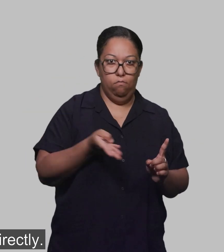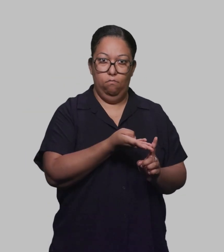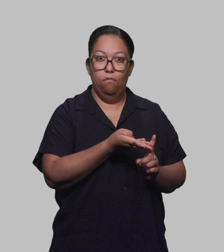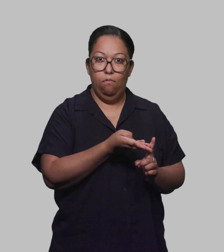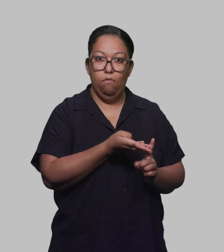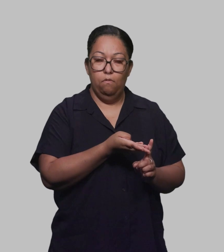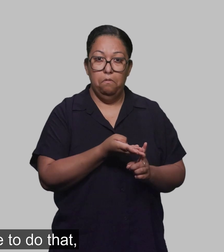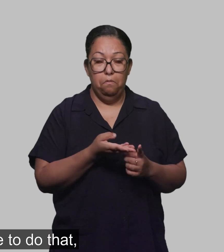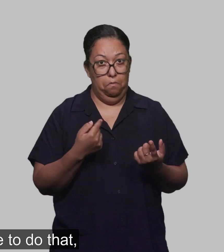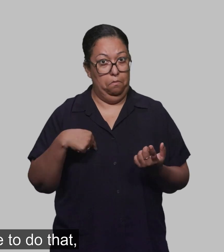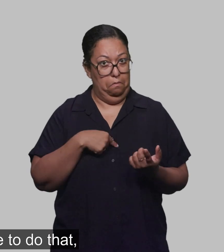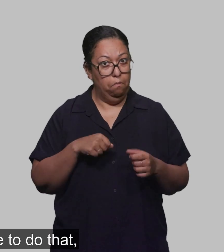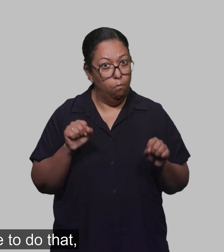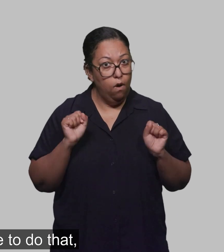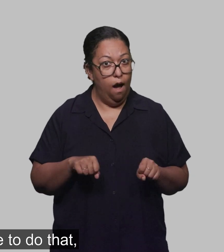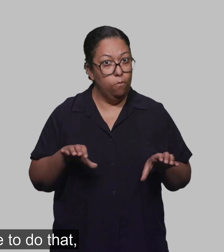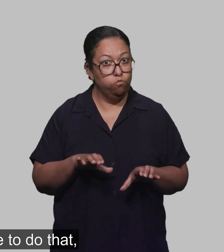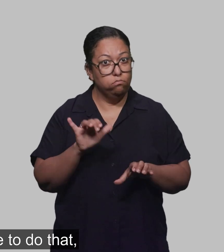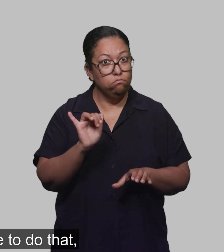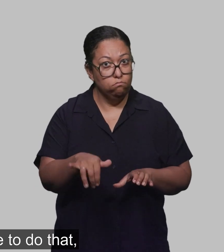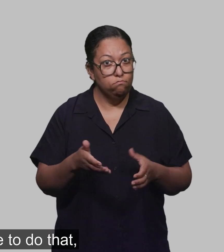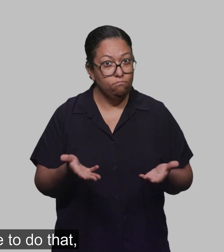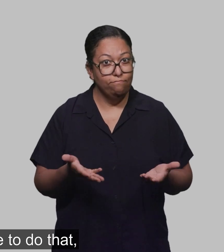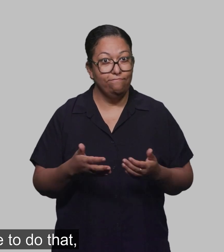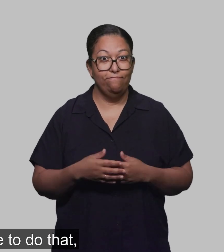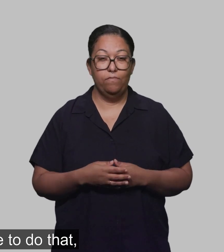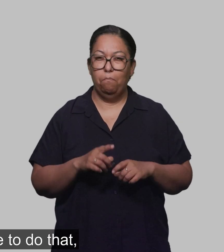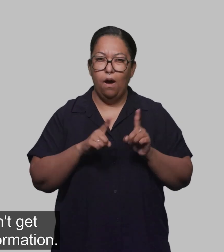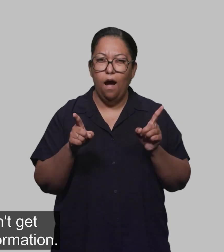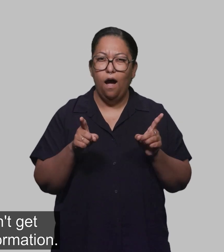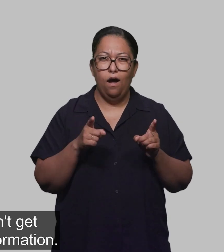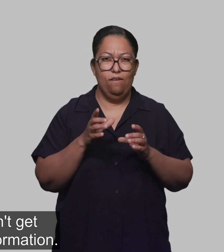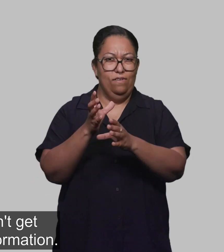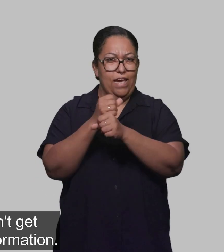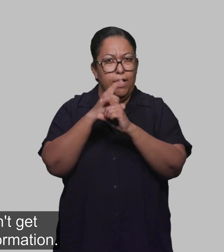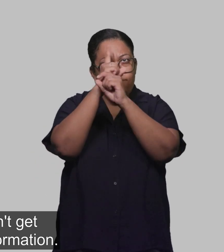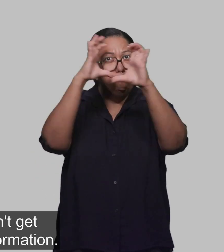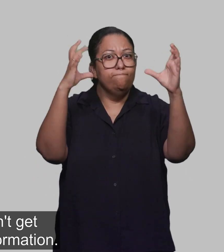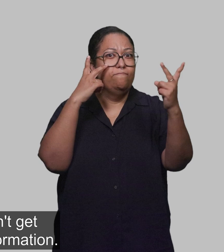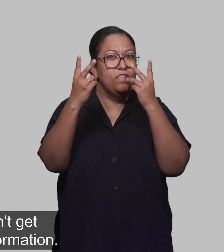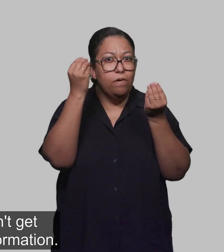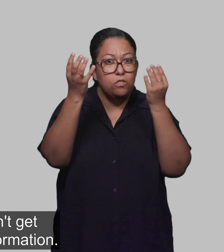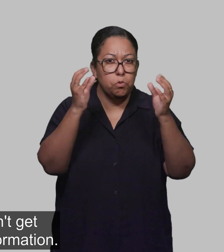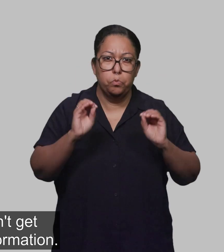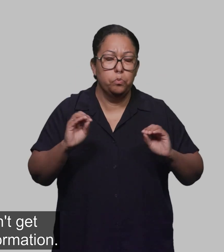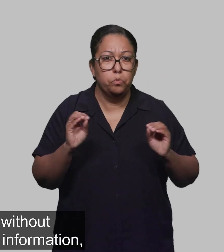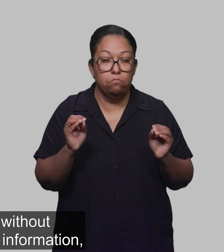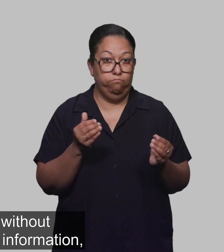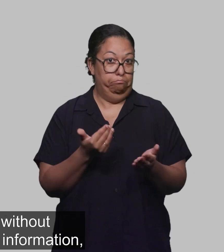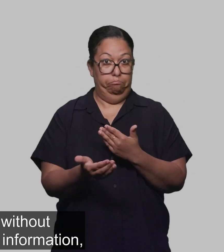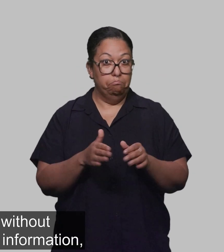directly. So we were able to do that, but we didn't get any visual information.